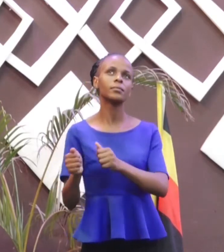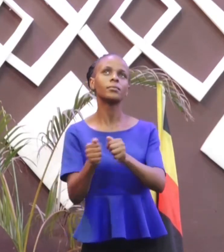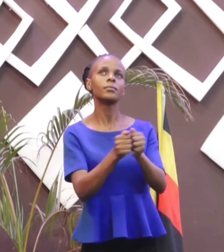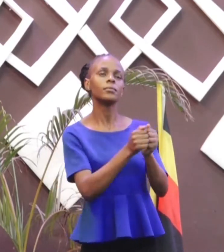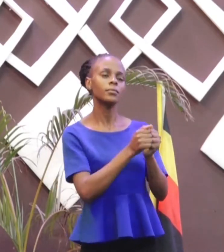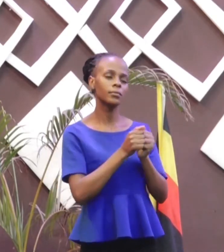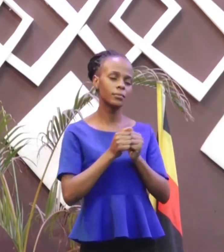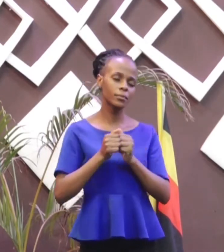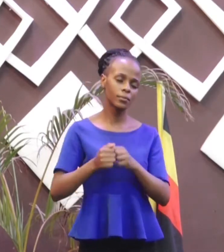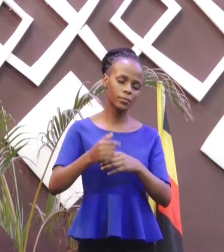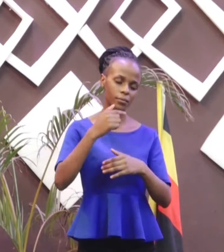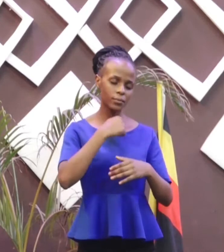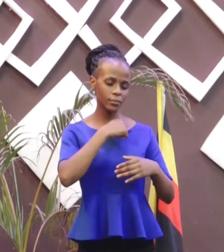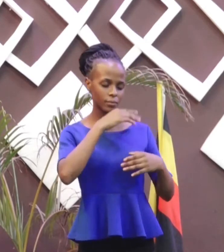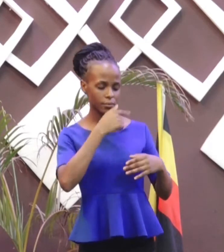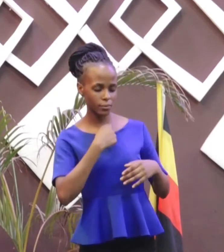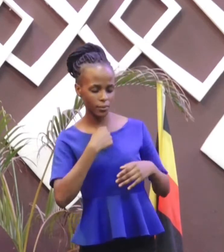erali muze